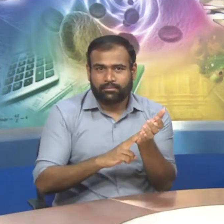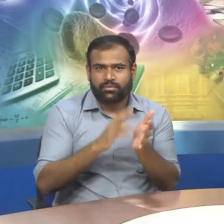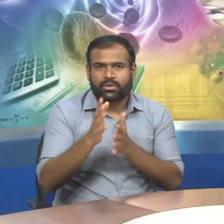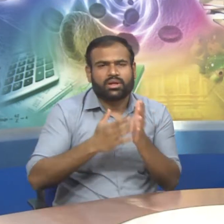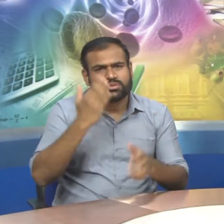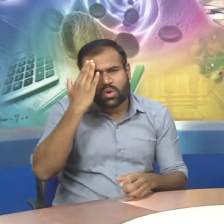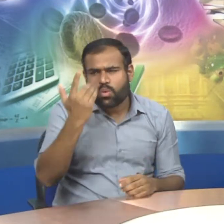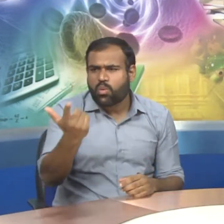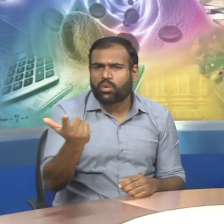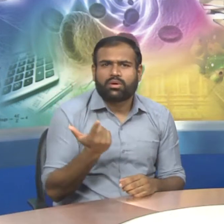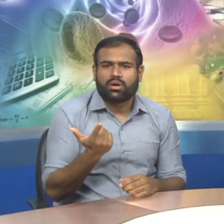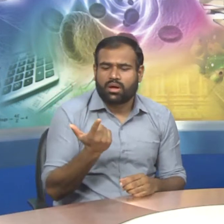Loan.